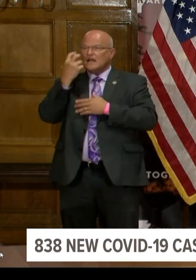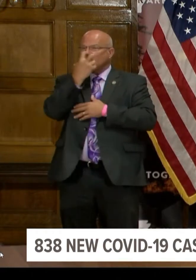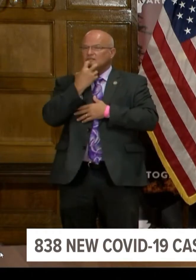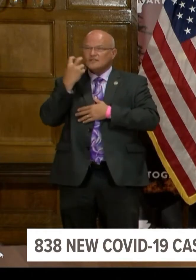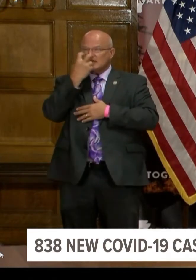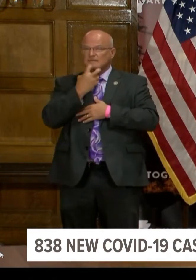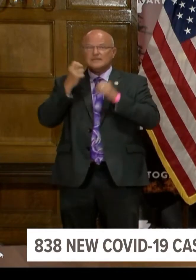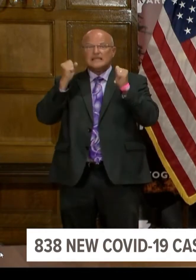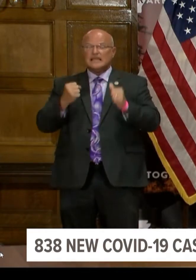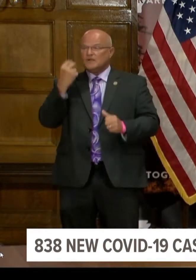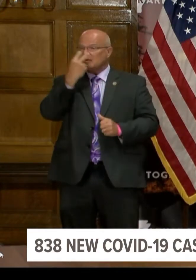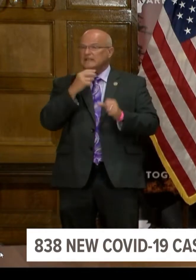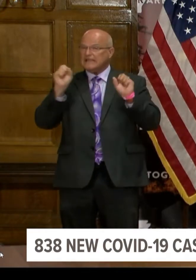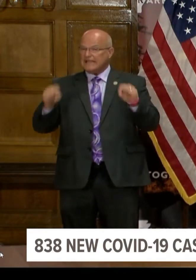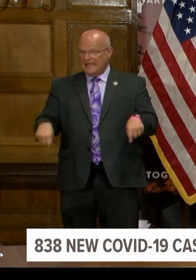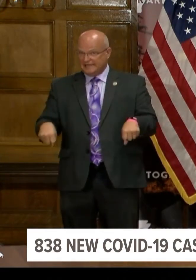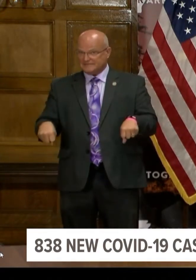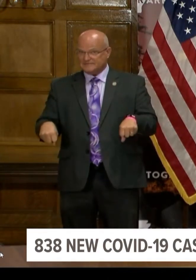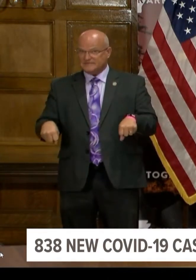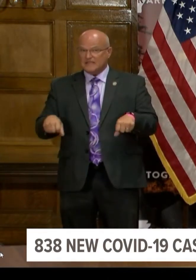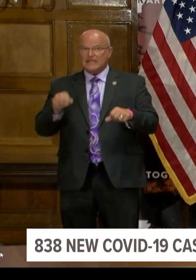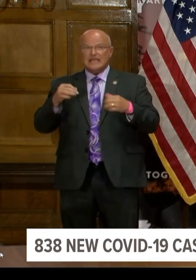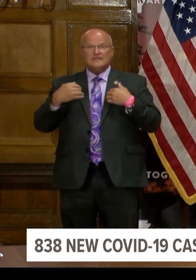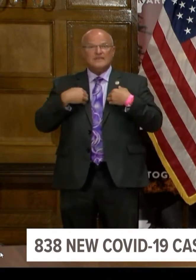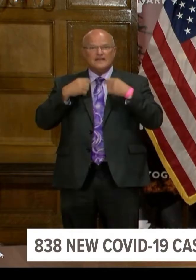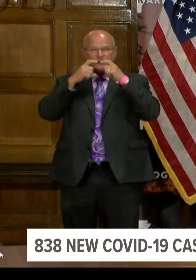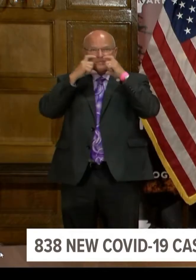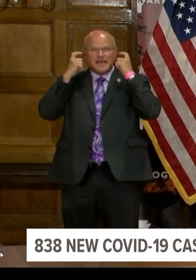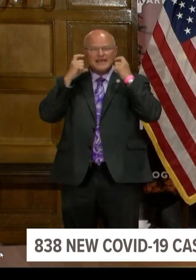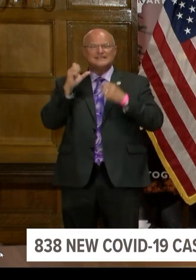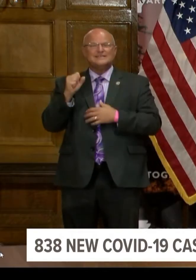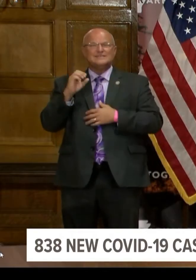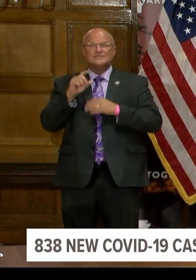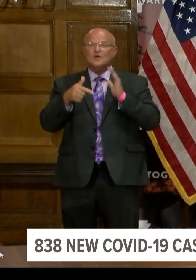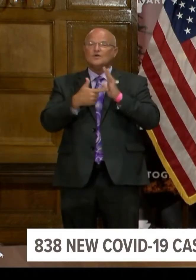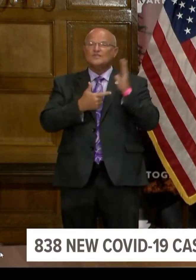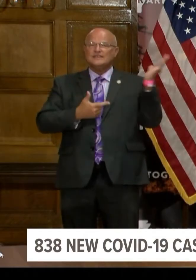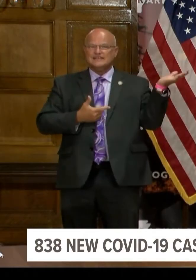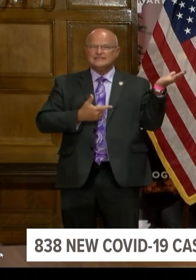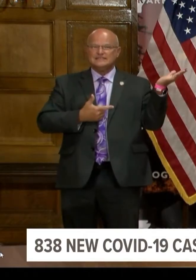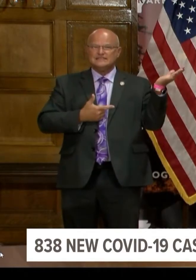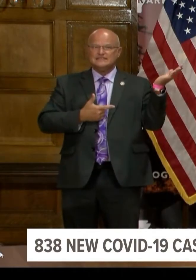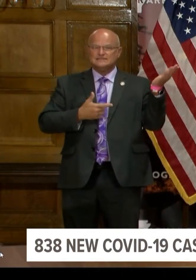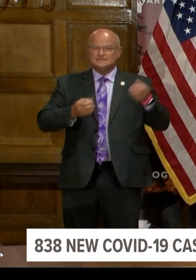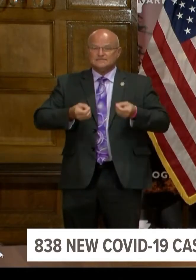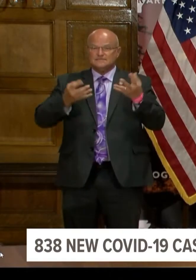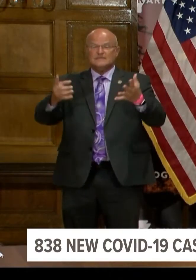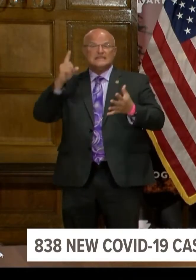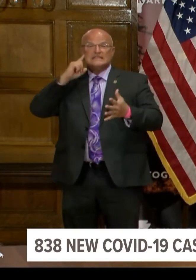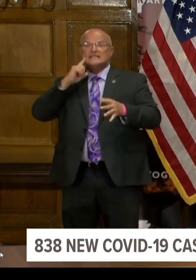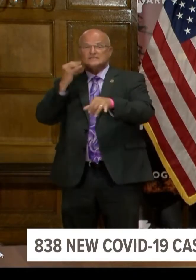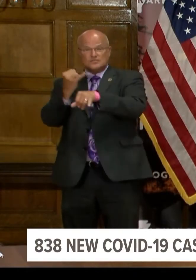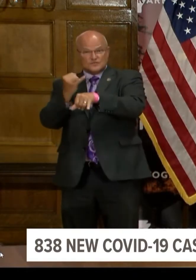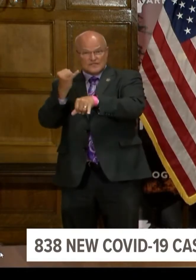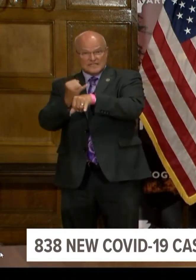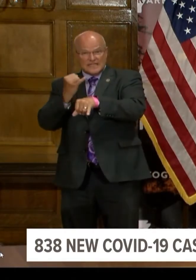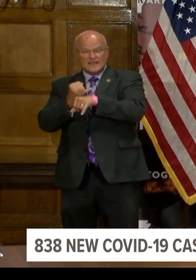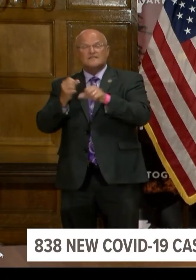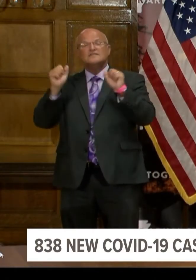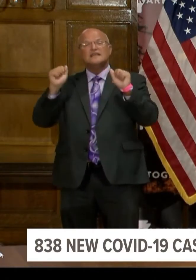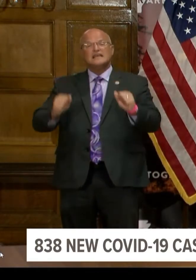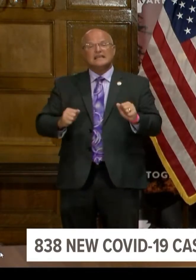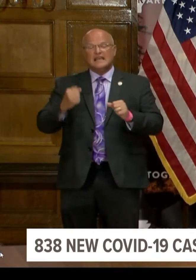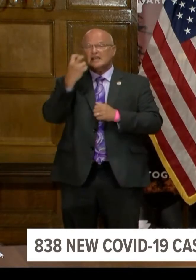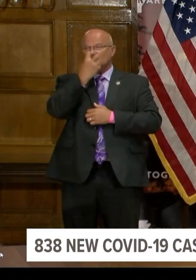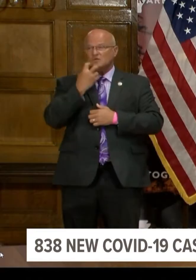lips, so they can read your lips if you have a mask. And so this is being supplied to our deaf school so they can